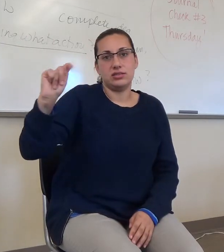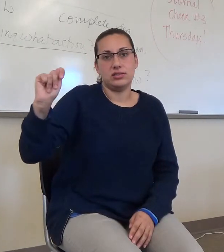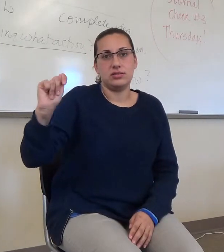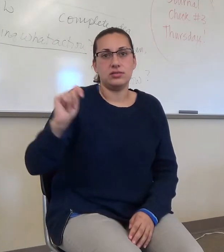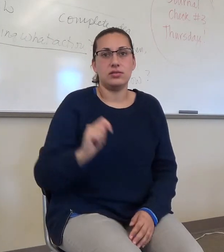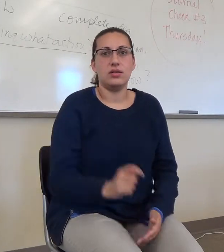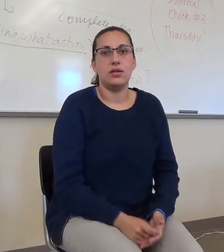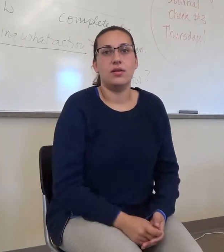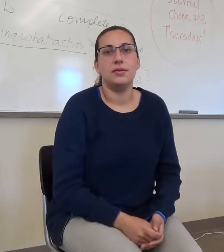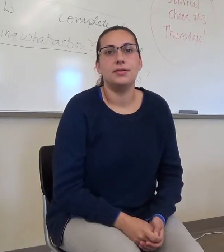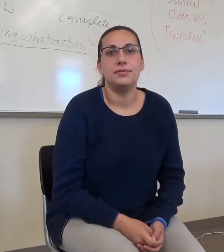about cannibalism?